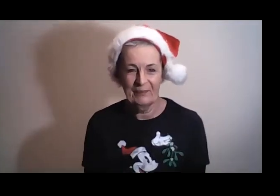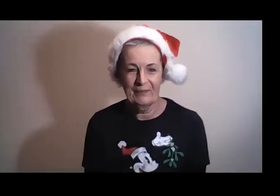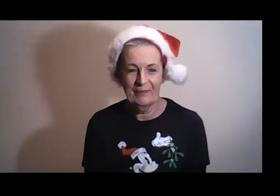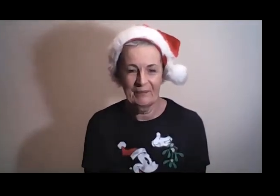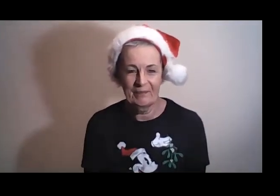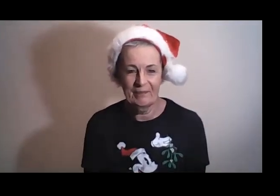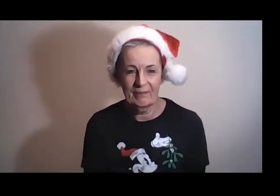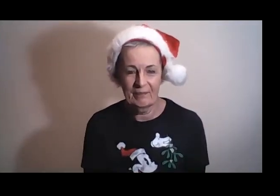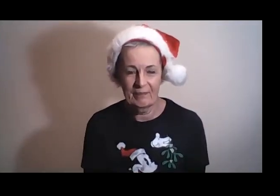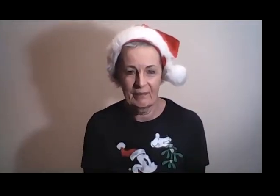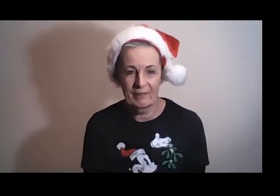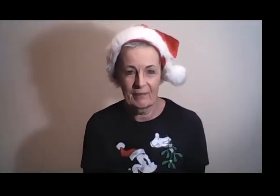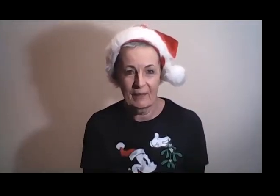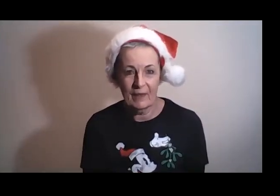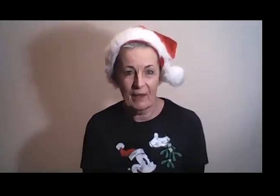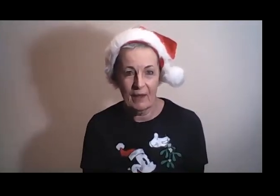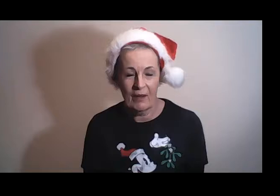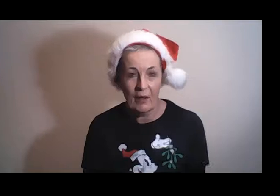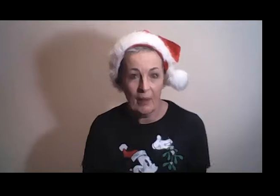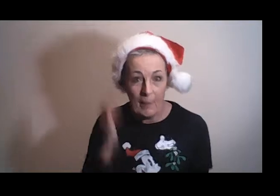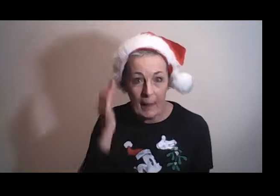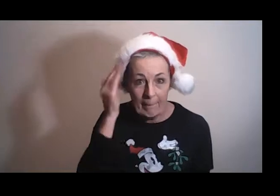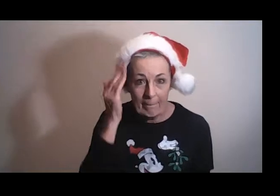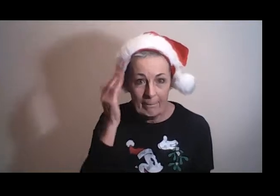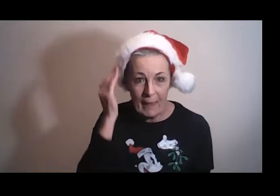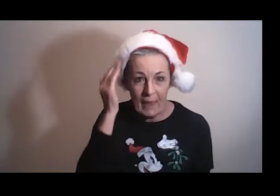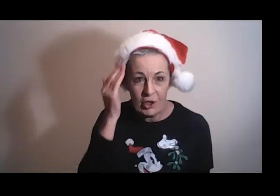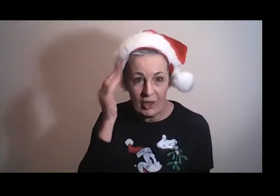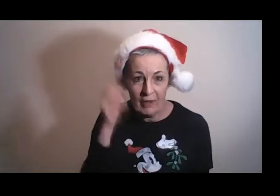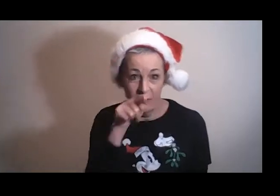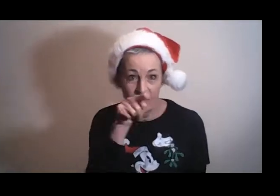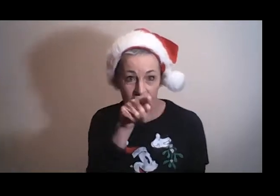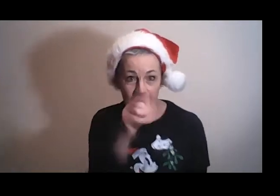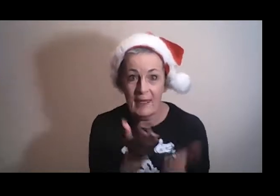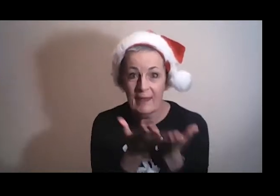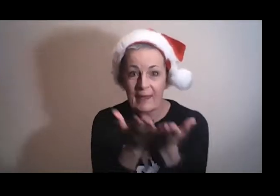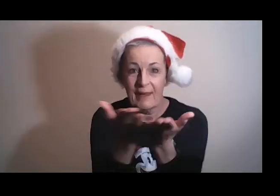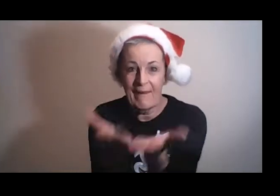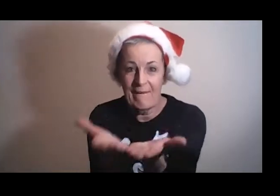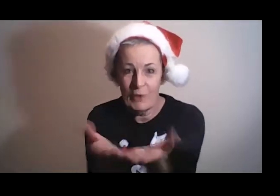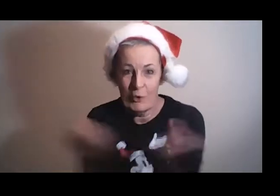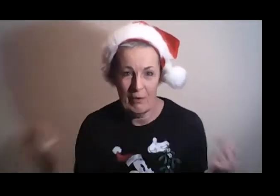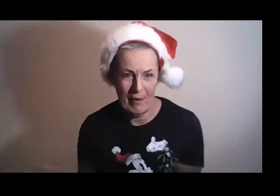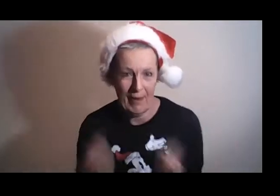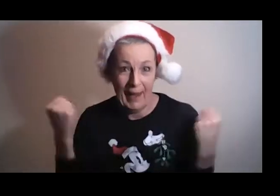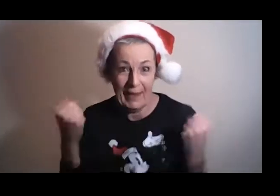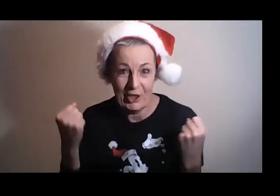So you can even imagine that I am actually giving you this energy